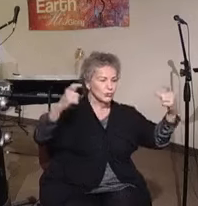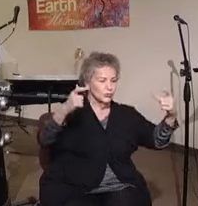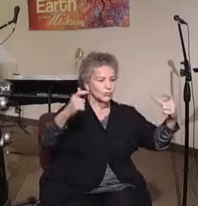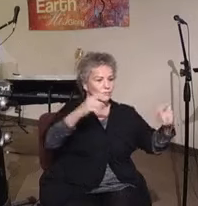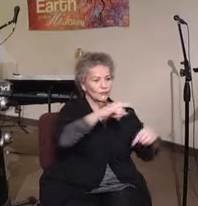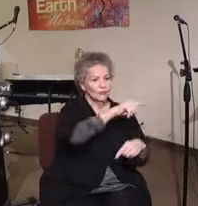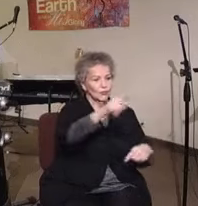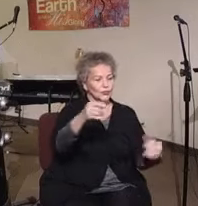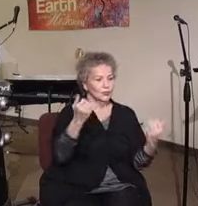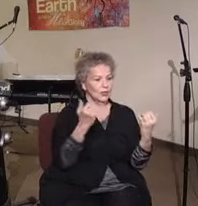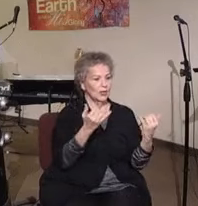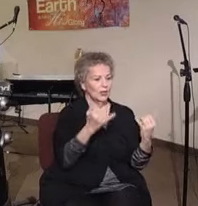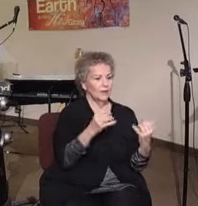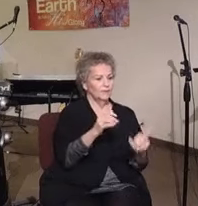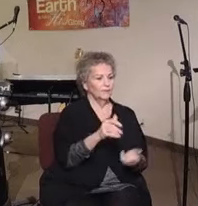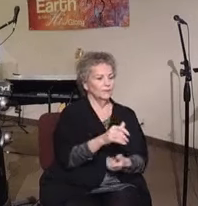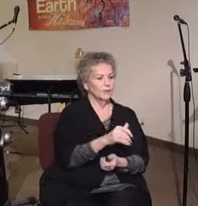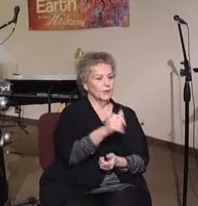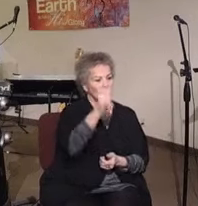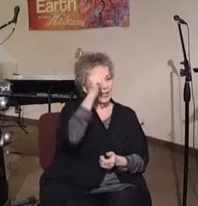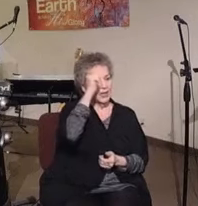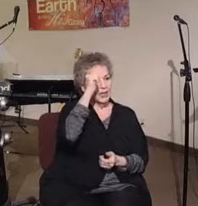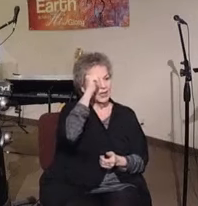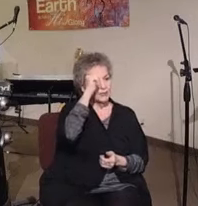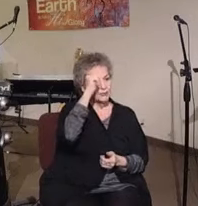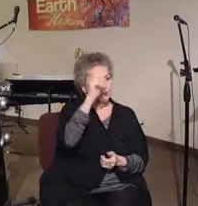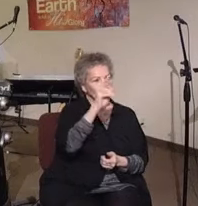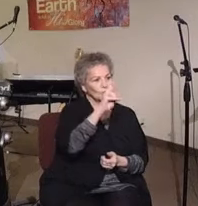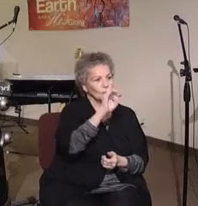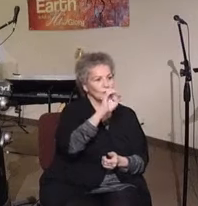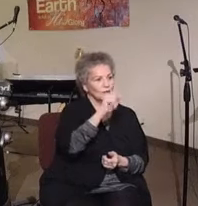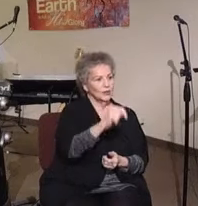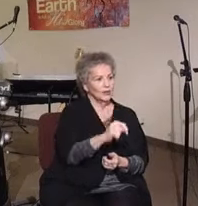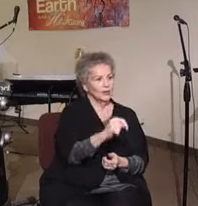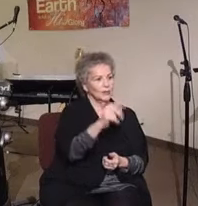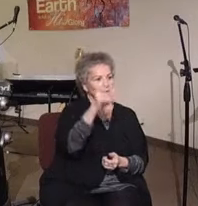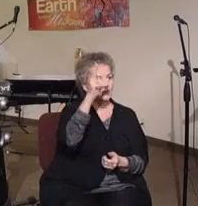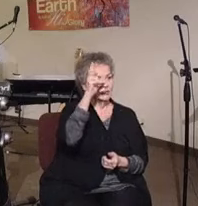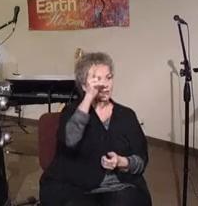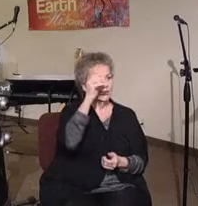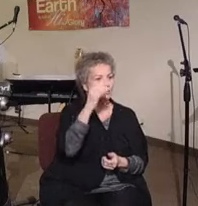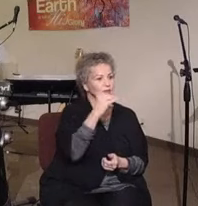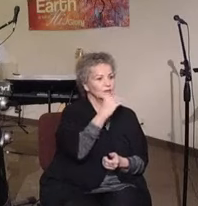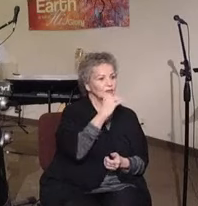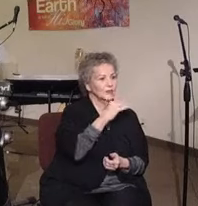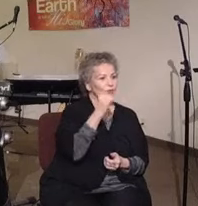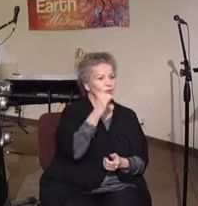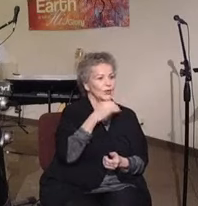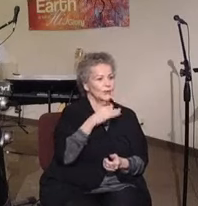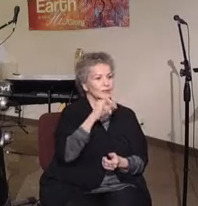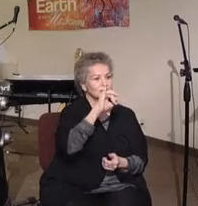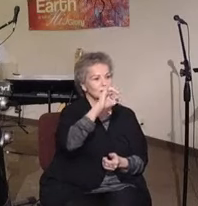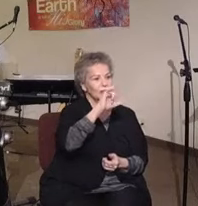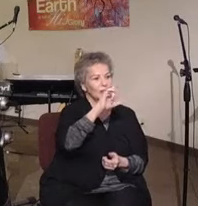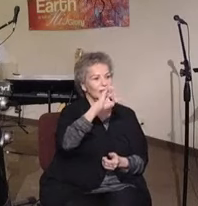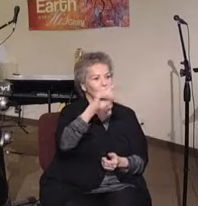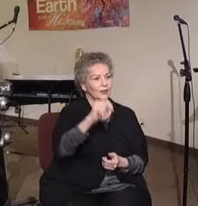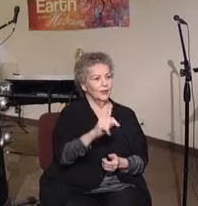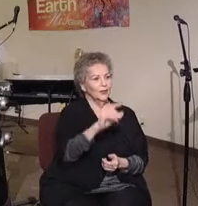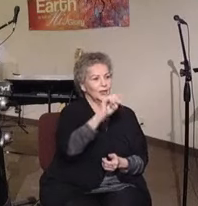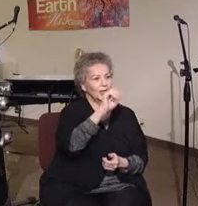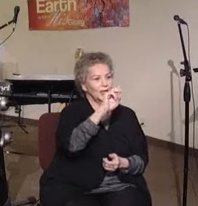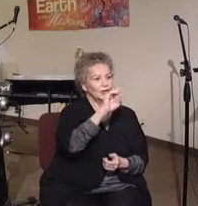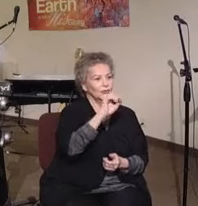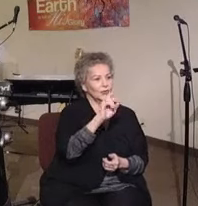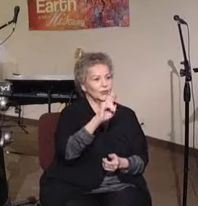Adam's rib, Satan's fib, women's lib, Adrian Rogers.